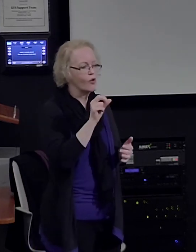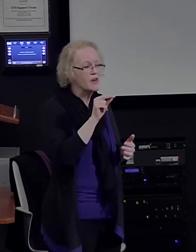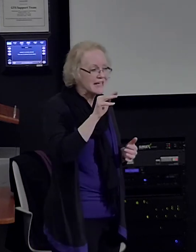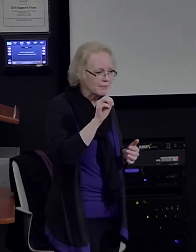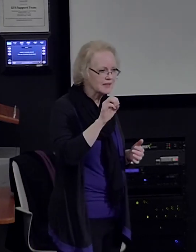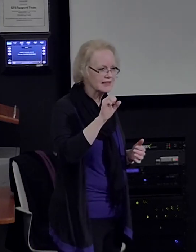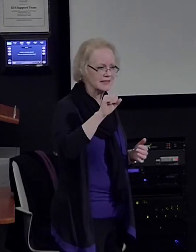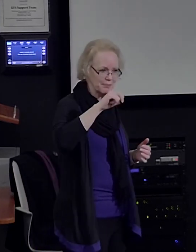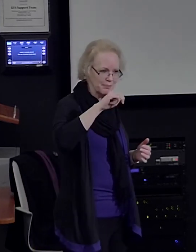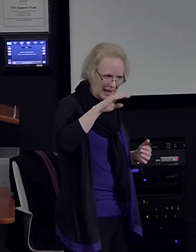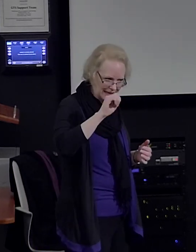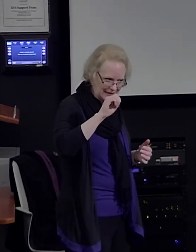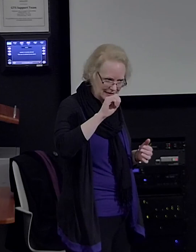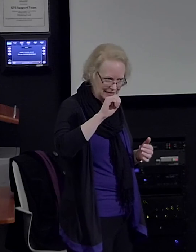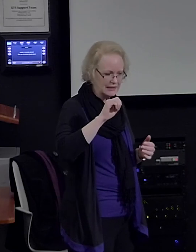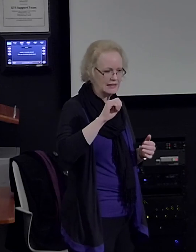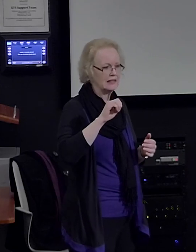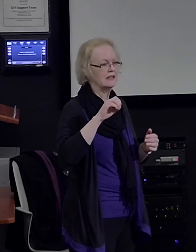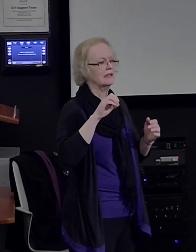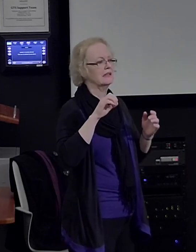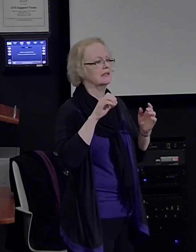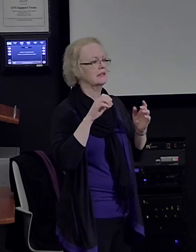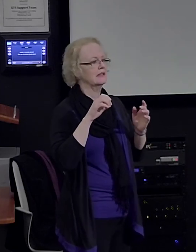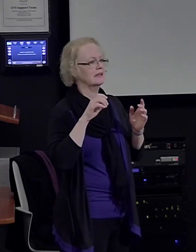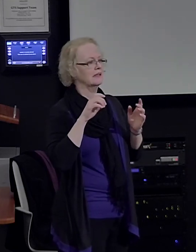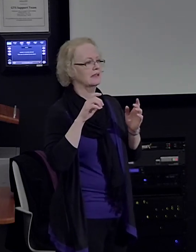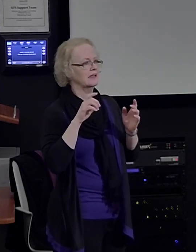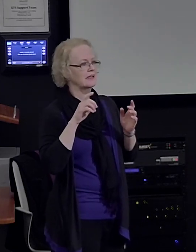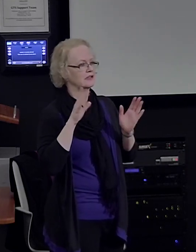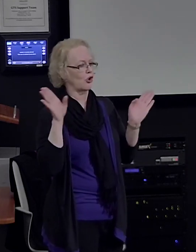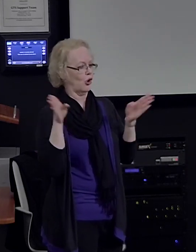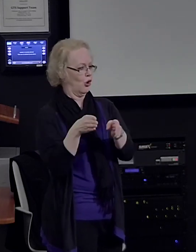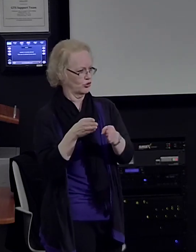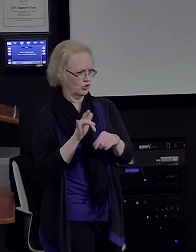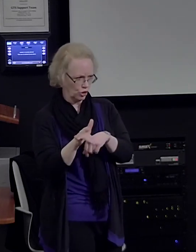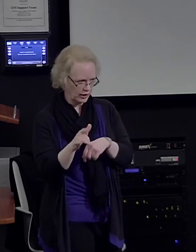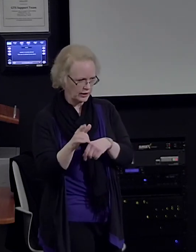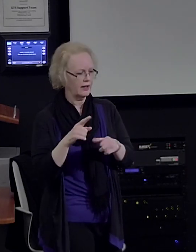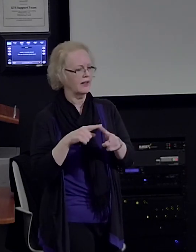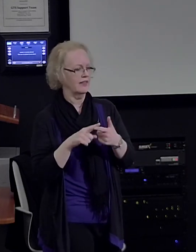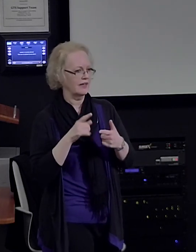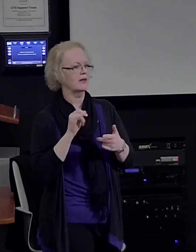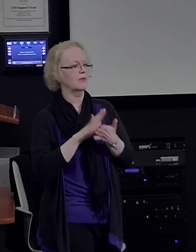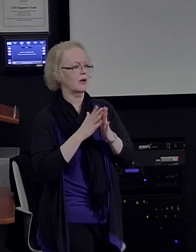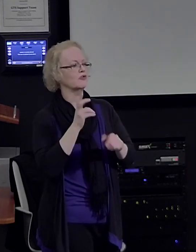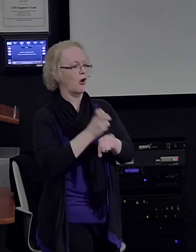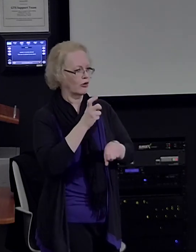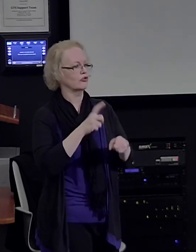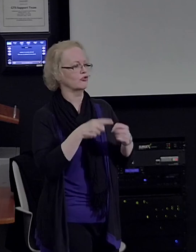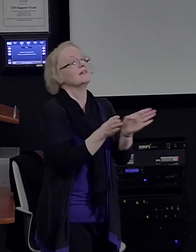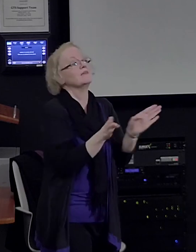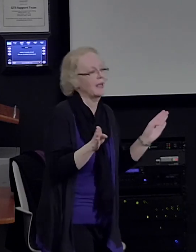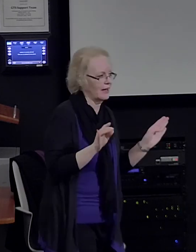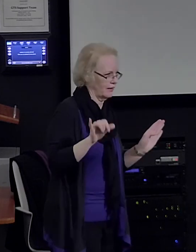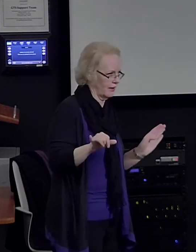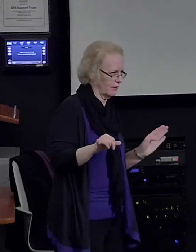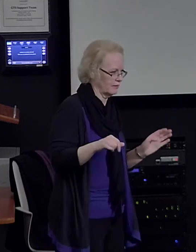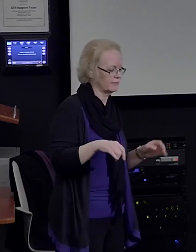is closed in very early on, it's a lot harder to expand it than if you... And I think some of the effects that you see in